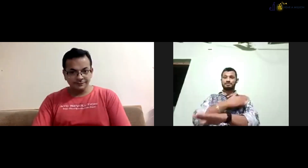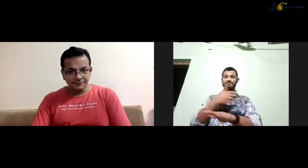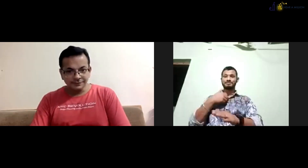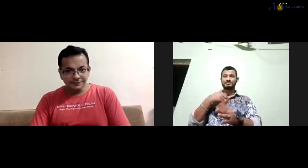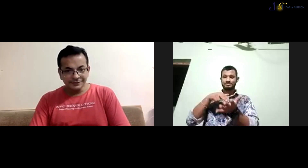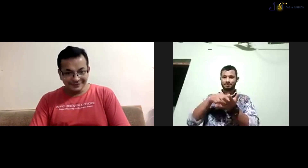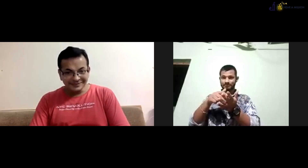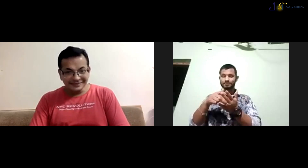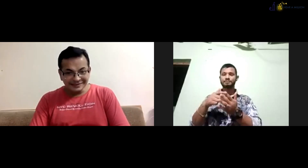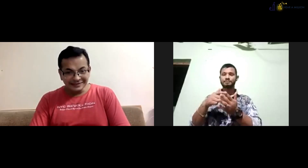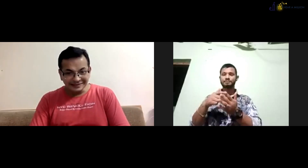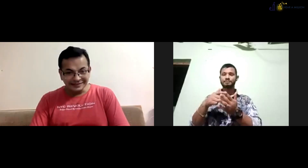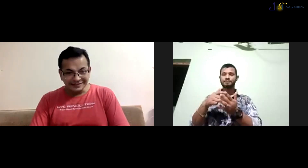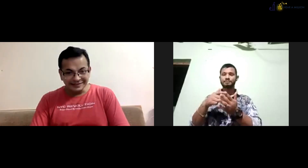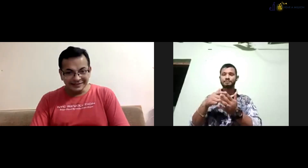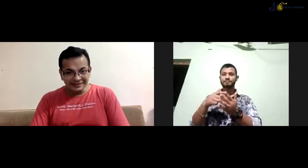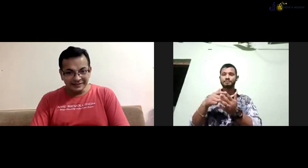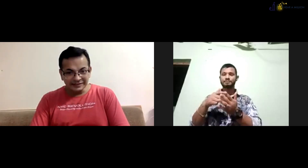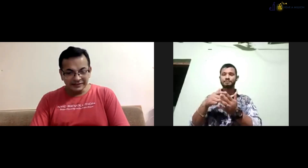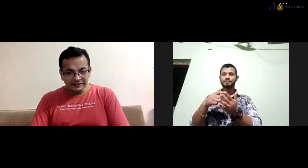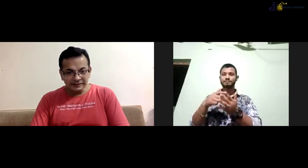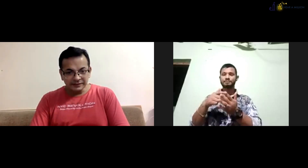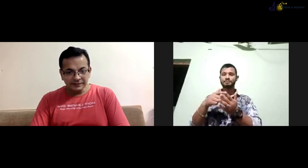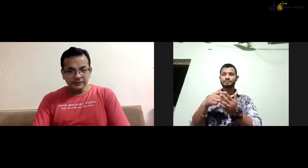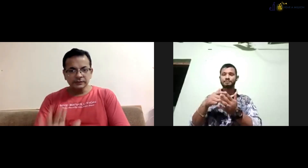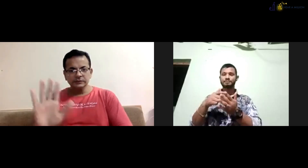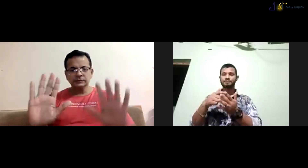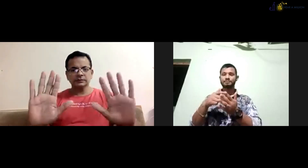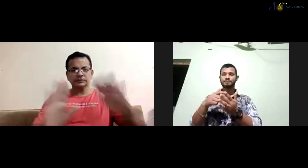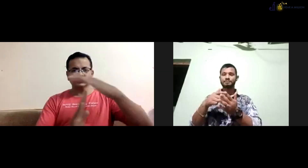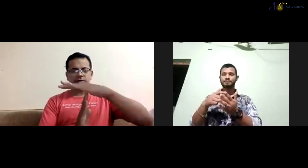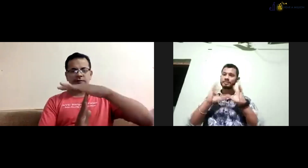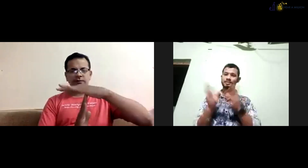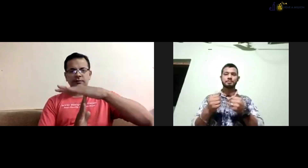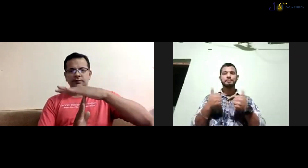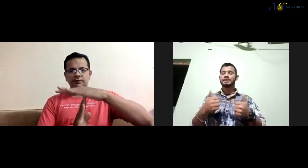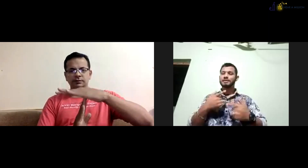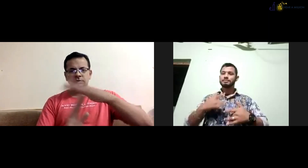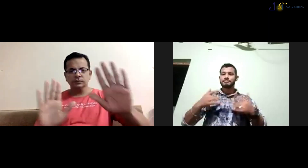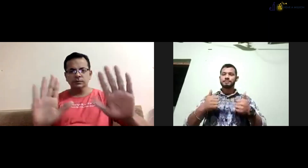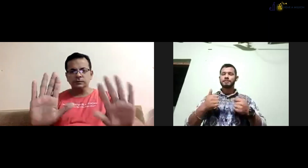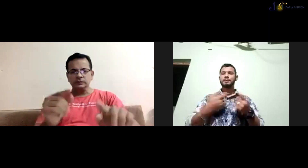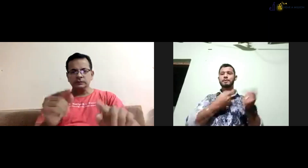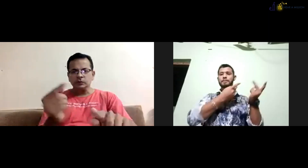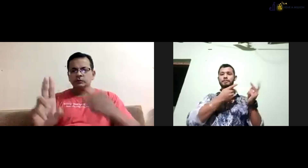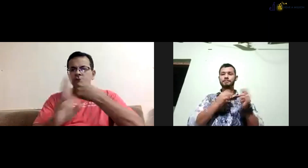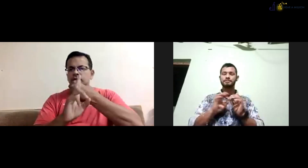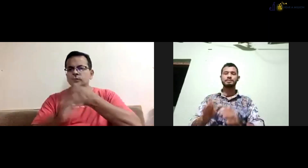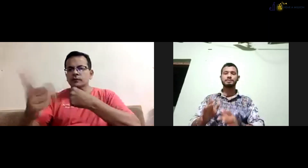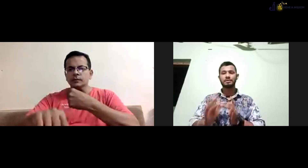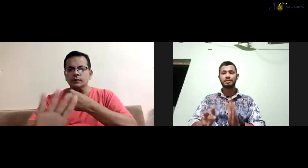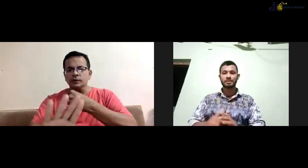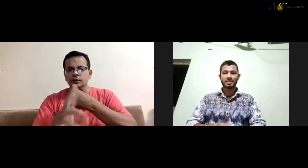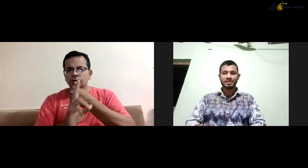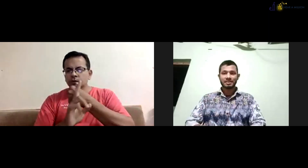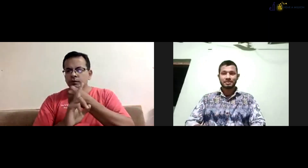Can you see me now? Yes, okay. So when I could walk, sorry, Sarjan, your net is lagging